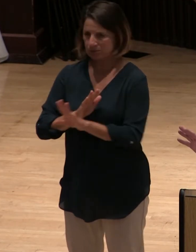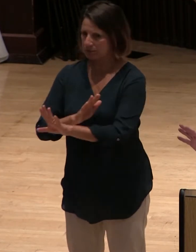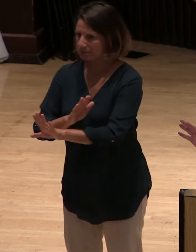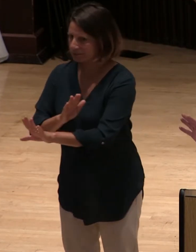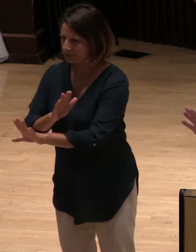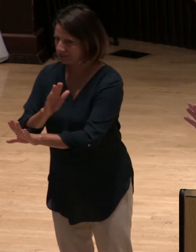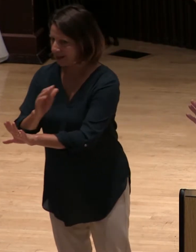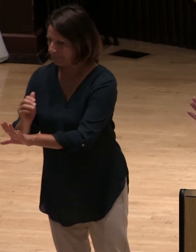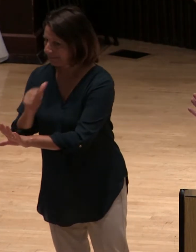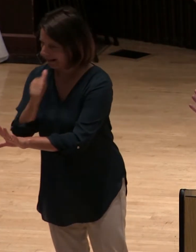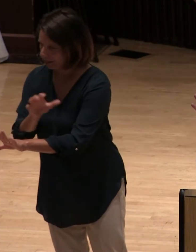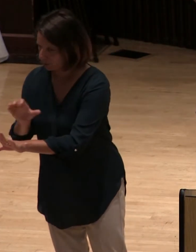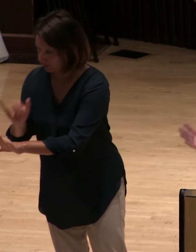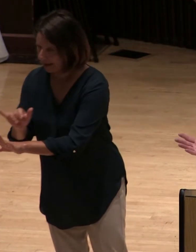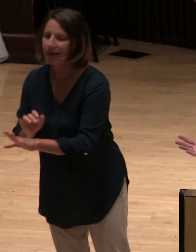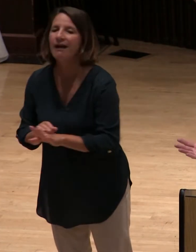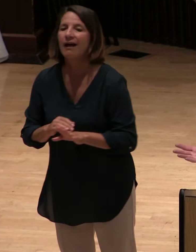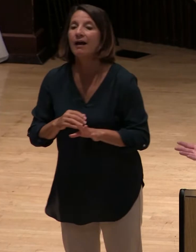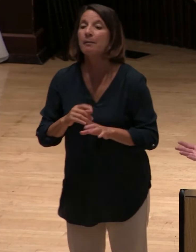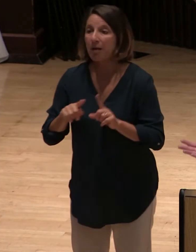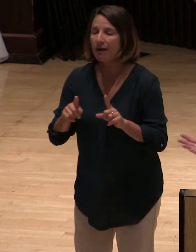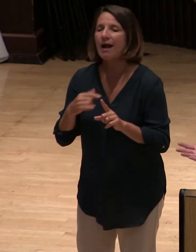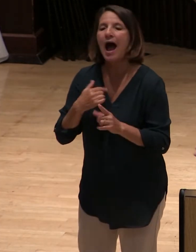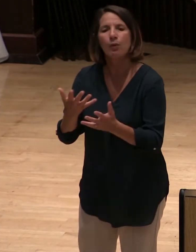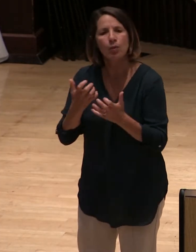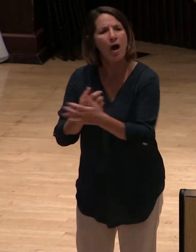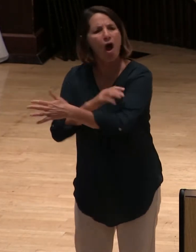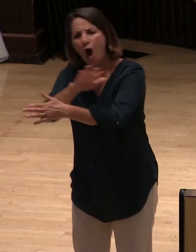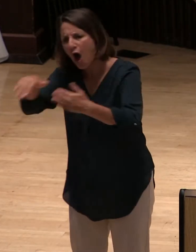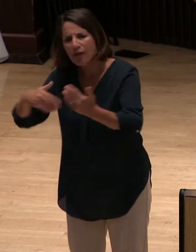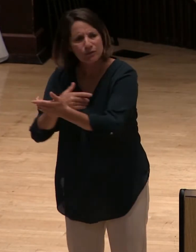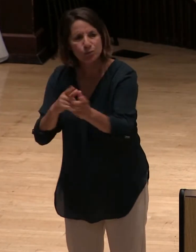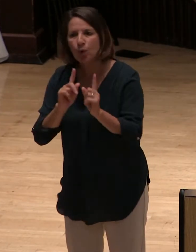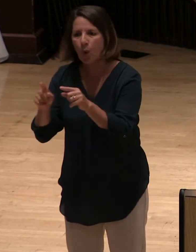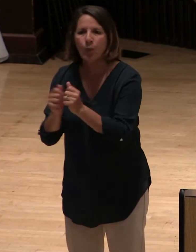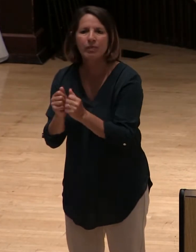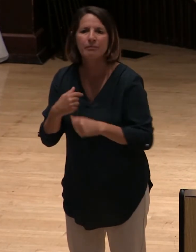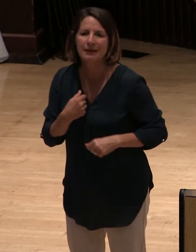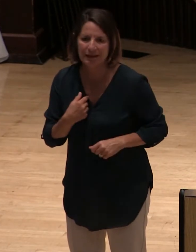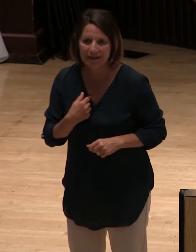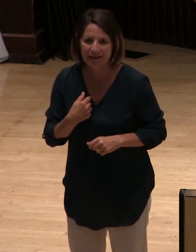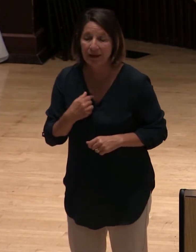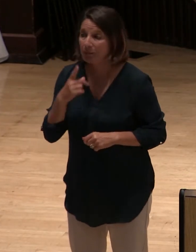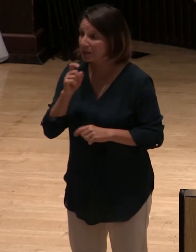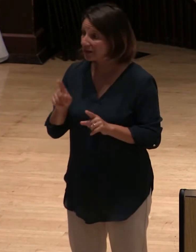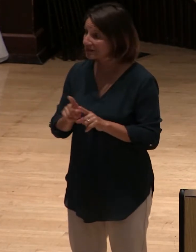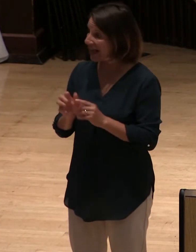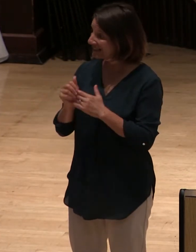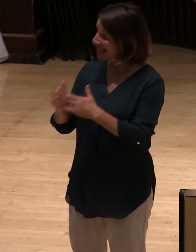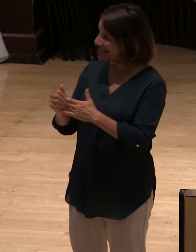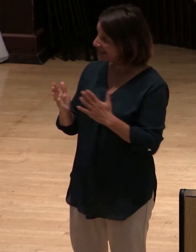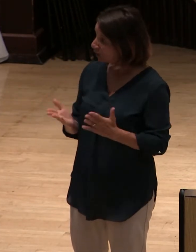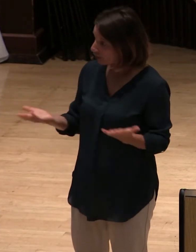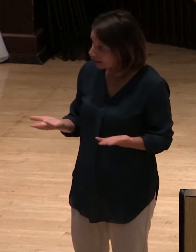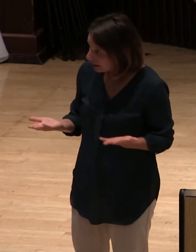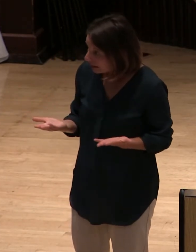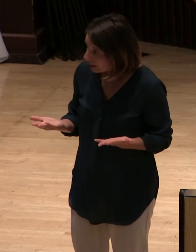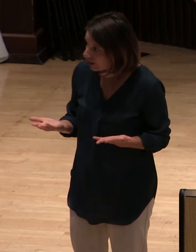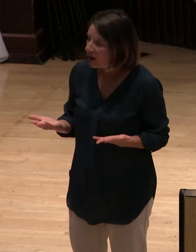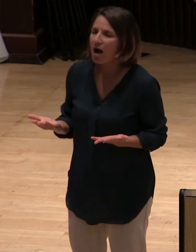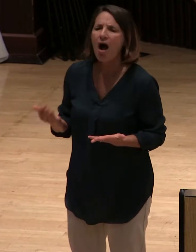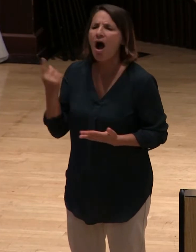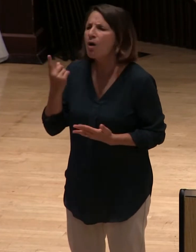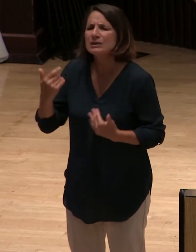that, I would want all of you to go with me. Because as a leader here, there was always somebody to ask for